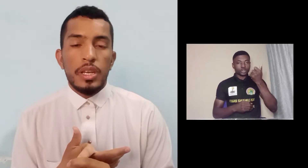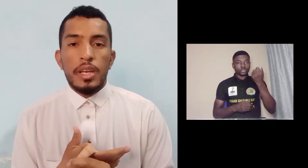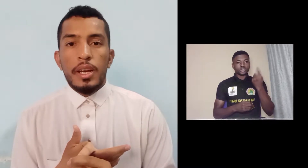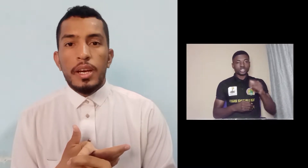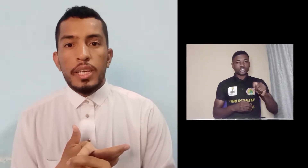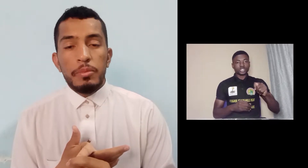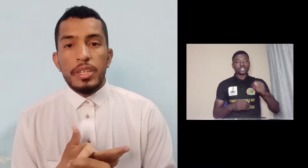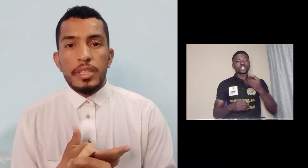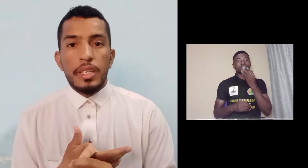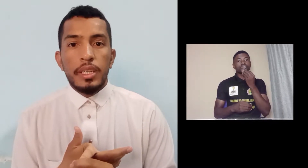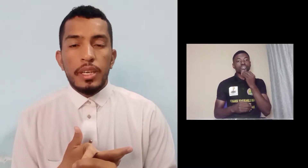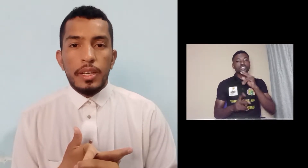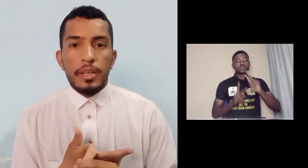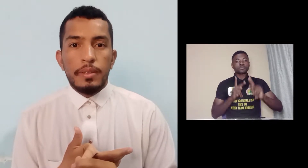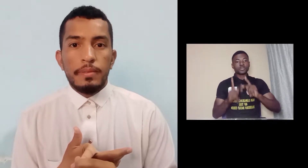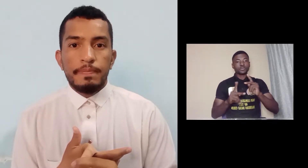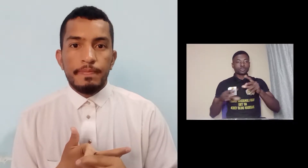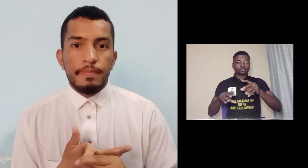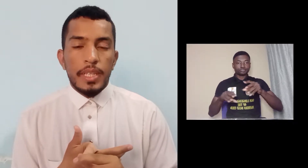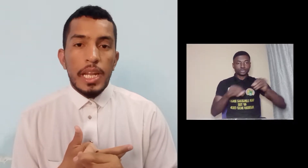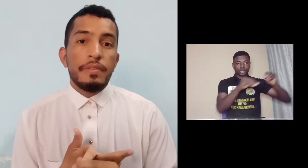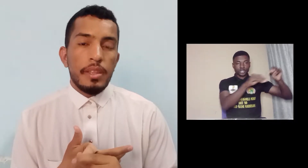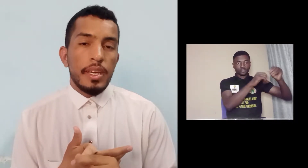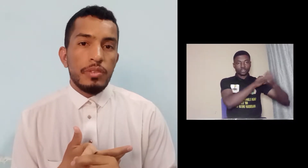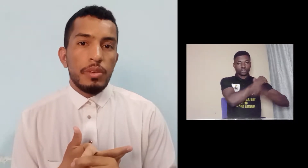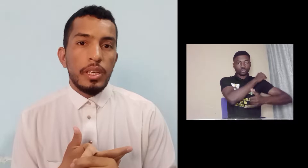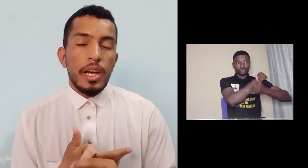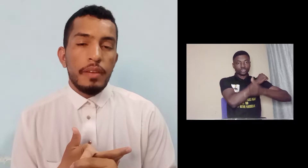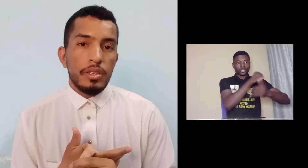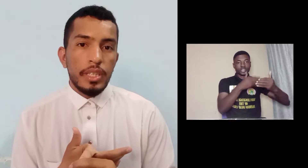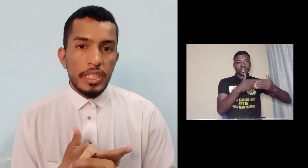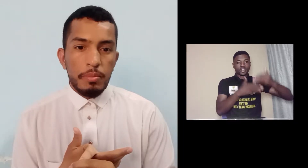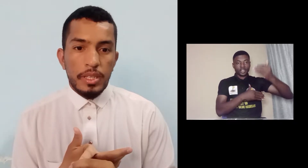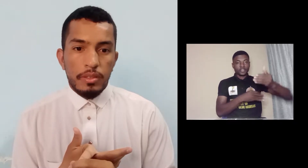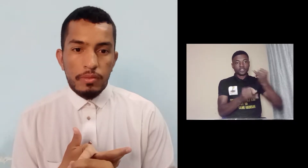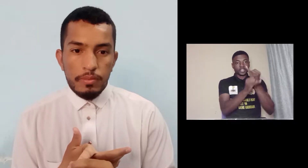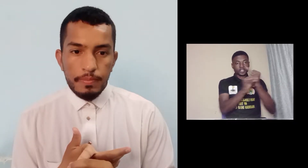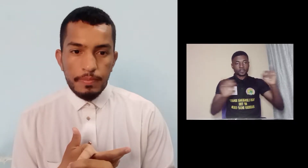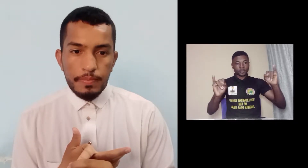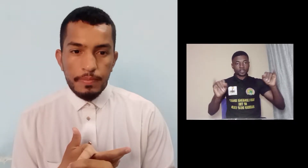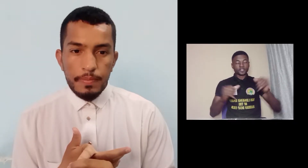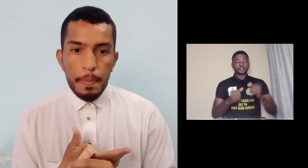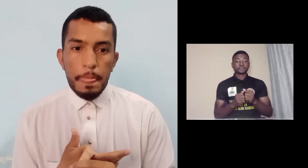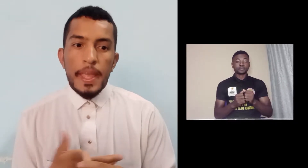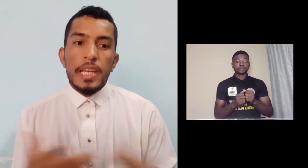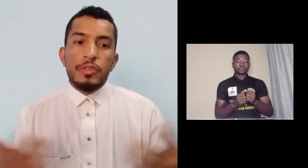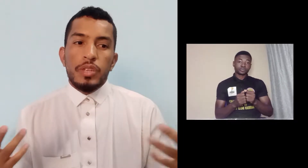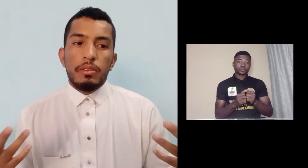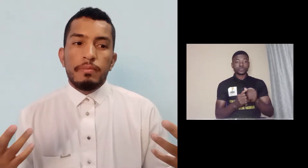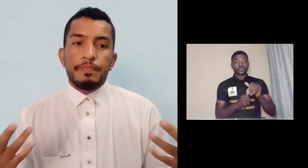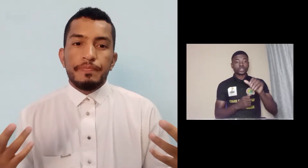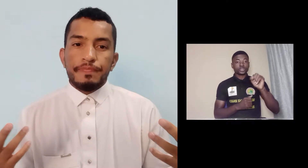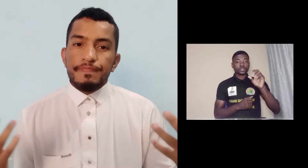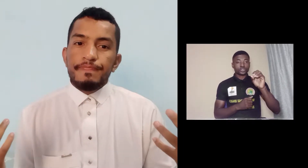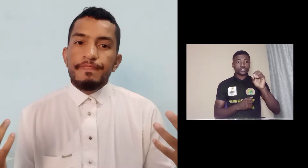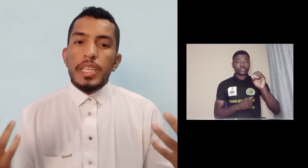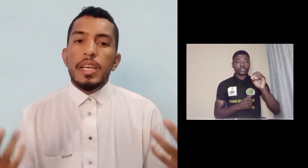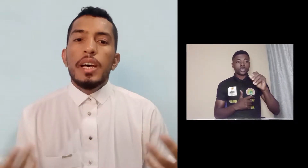Jewish community left the country after the independence. So,